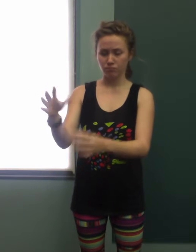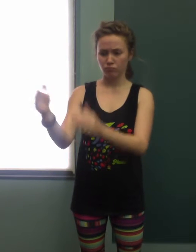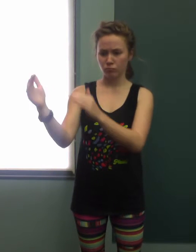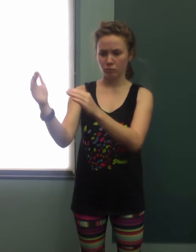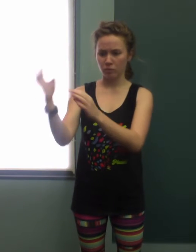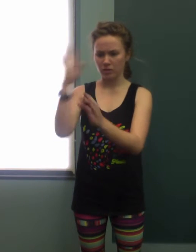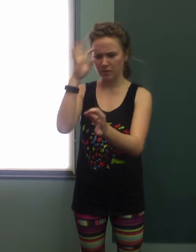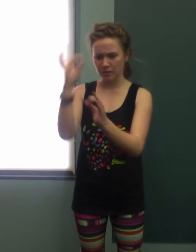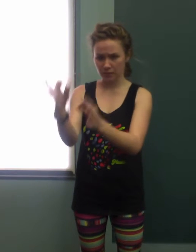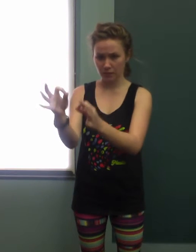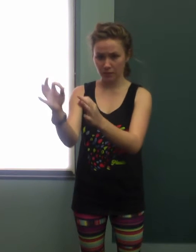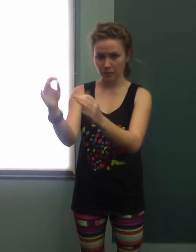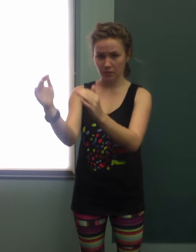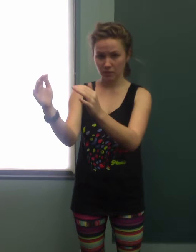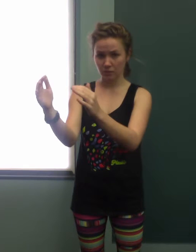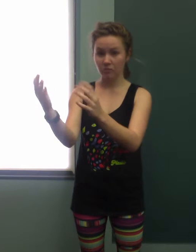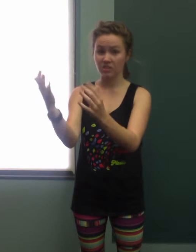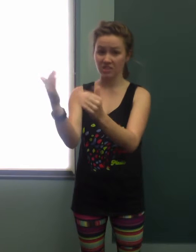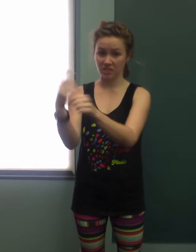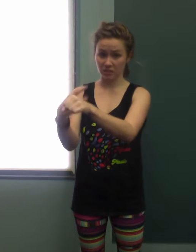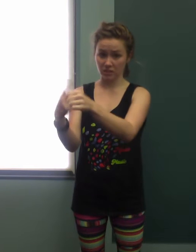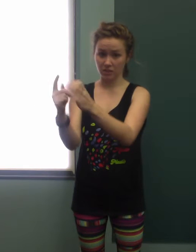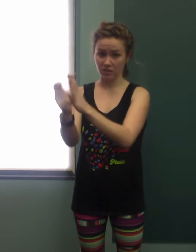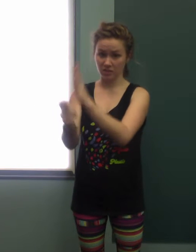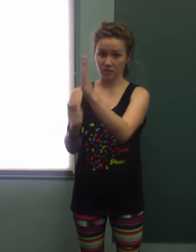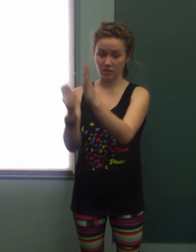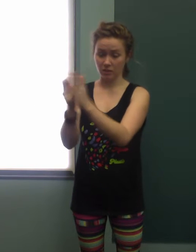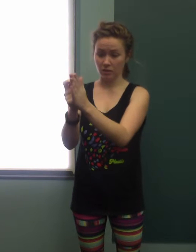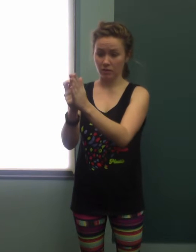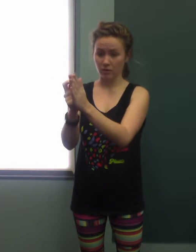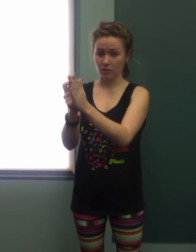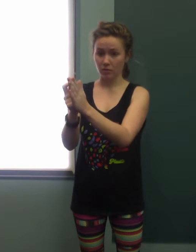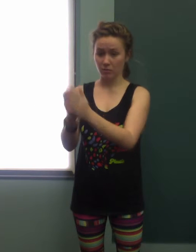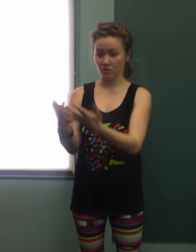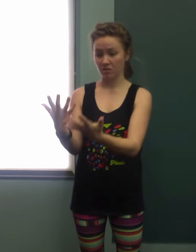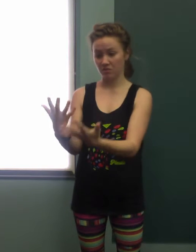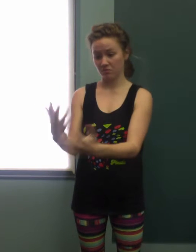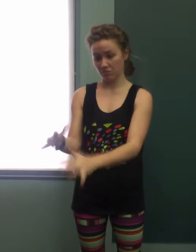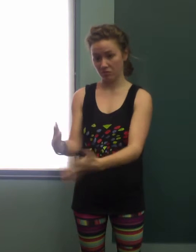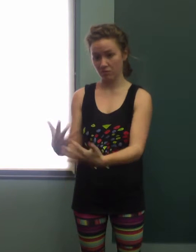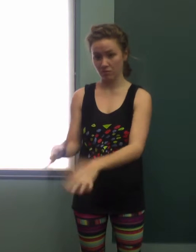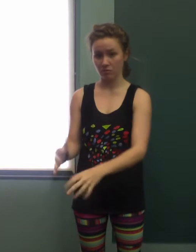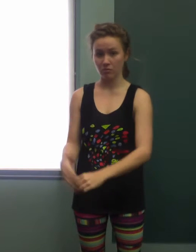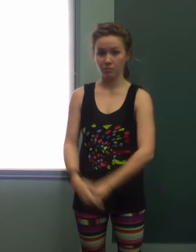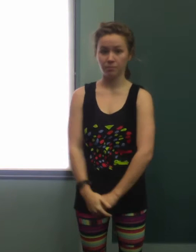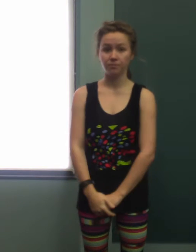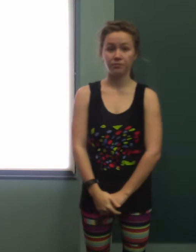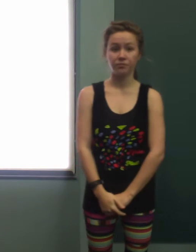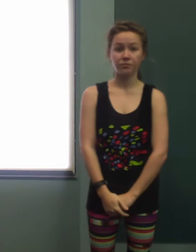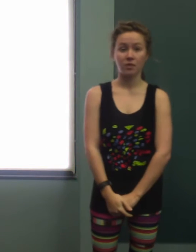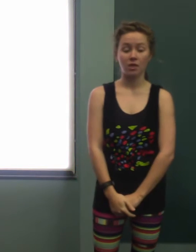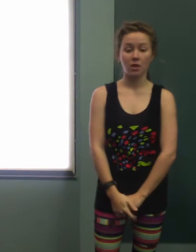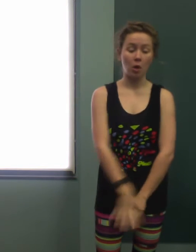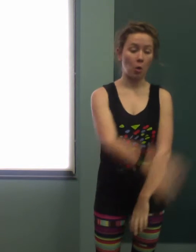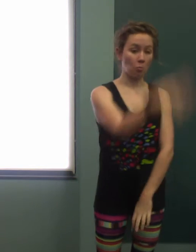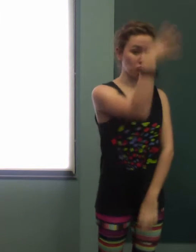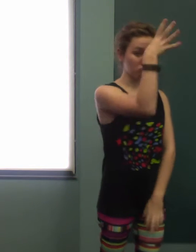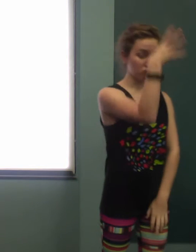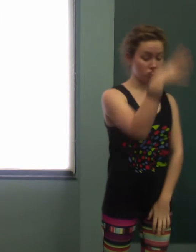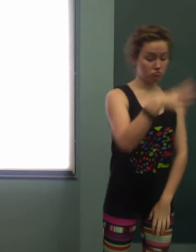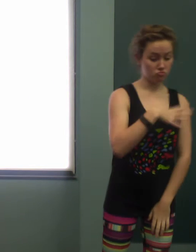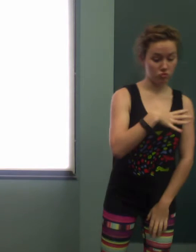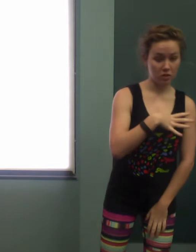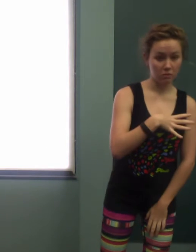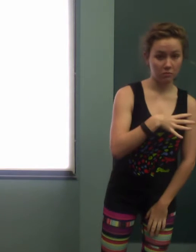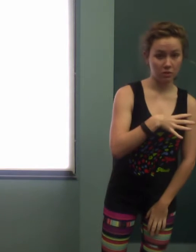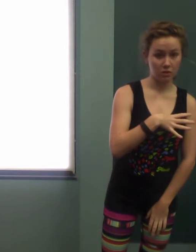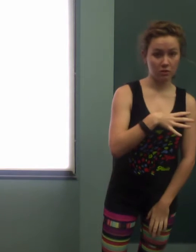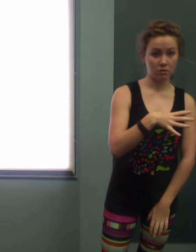From the beginning of the war, women sewed shirts, knitted socks, provided medical supplies, collected